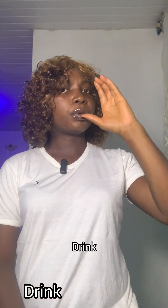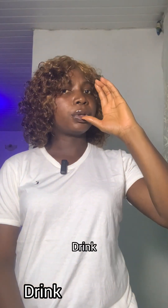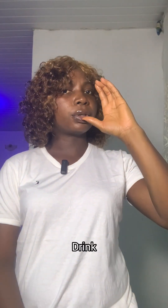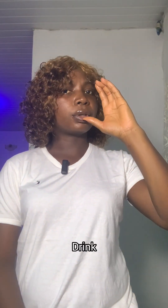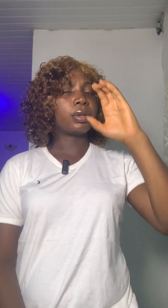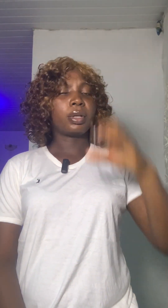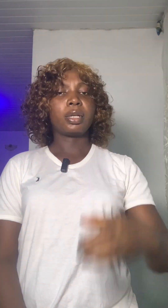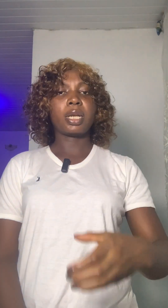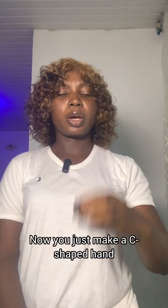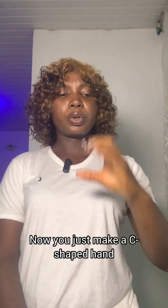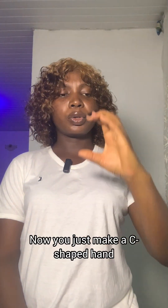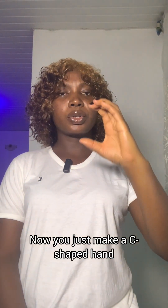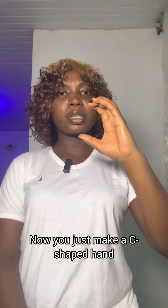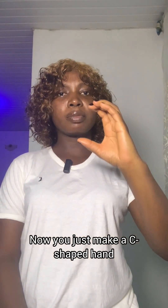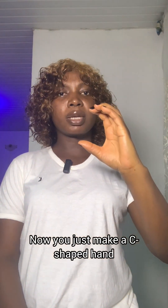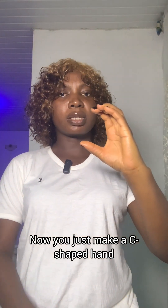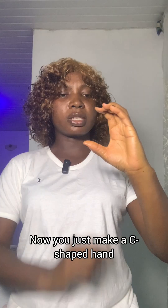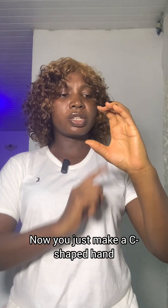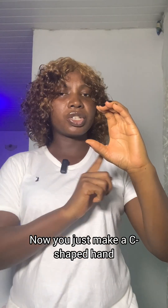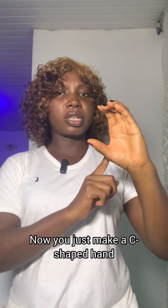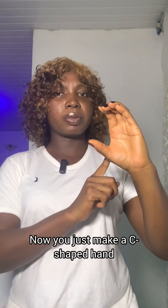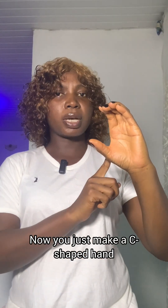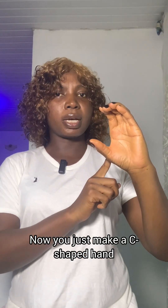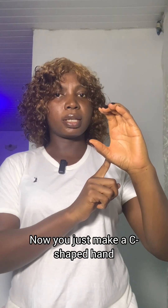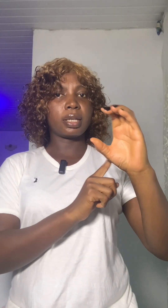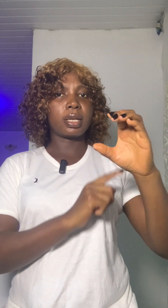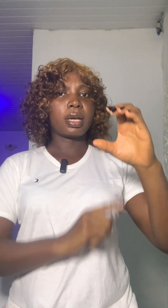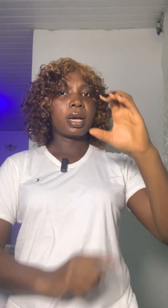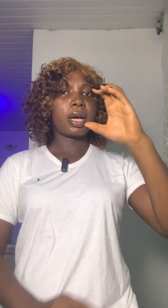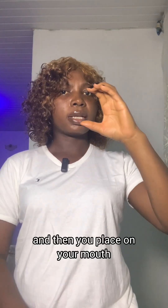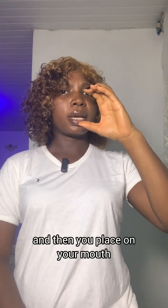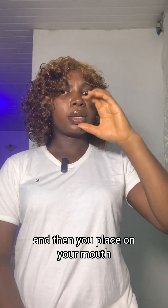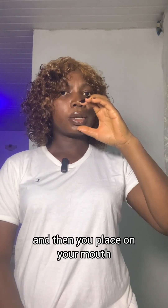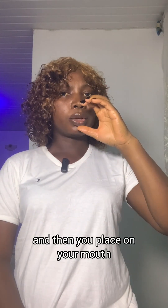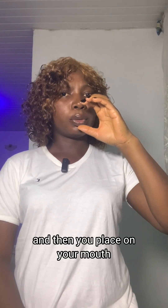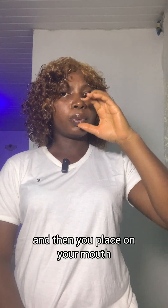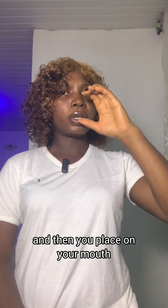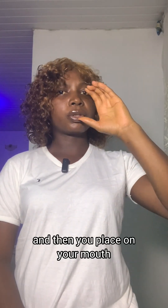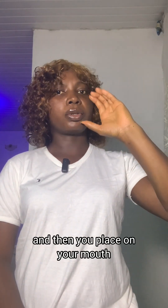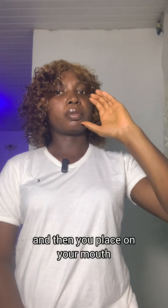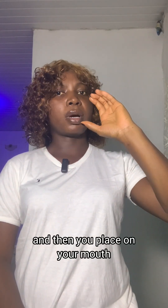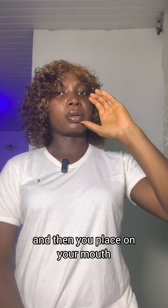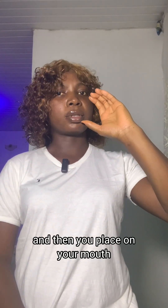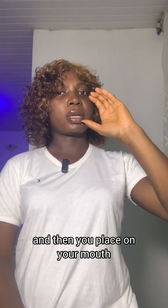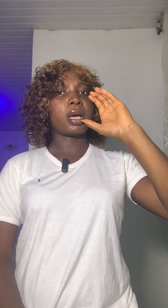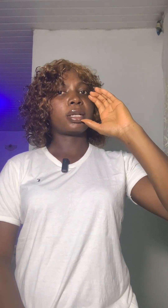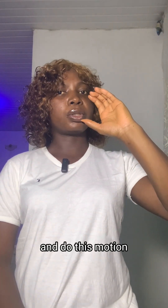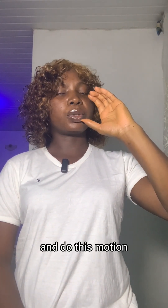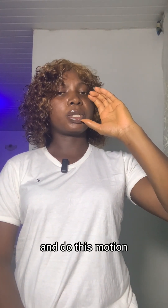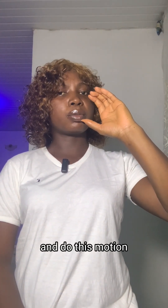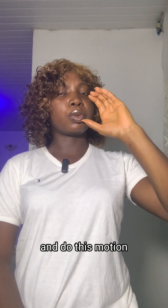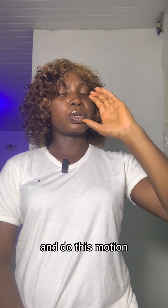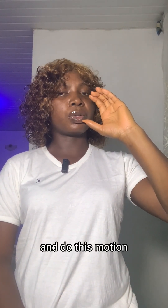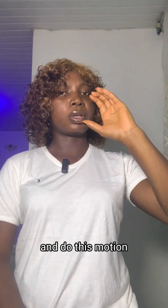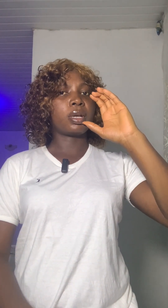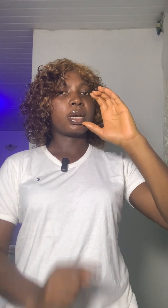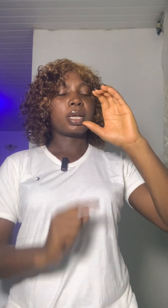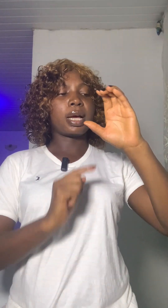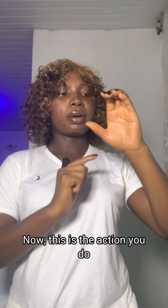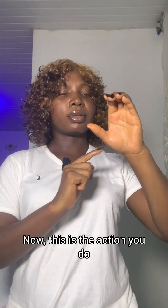drink. Now you just make a C-shaped hand and then you place on your mouth and do this motion. Now this